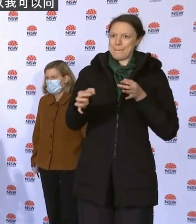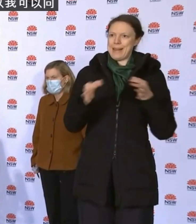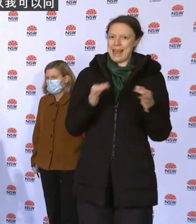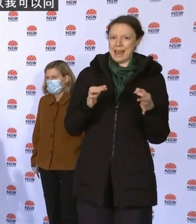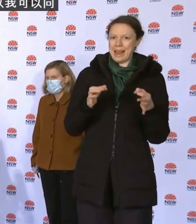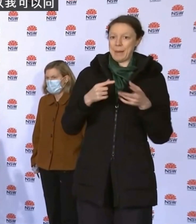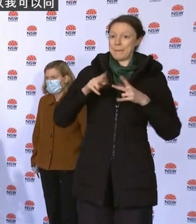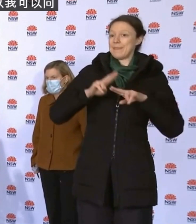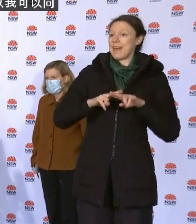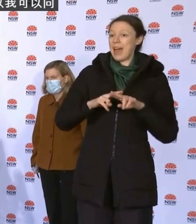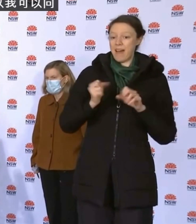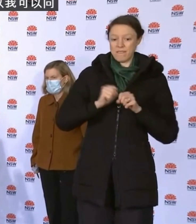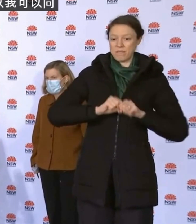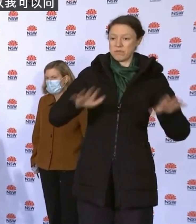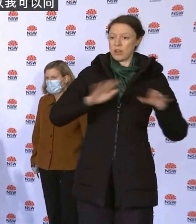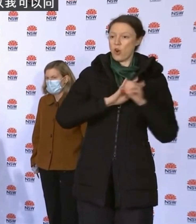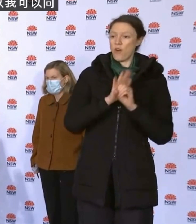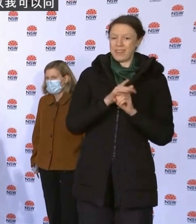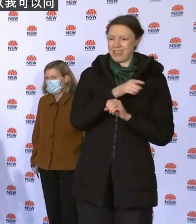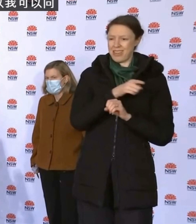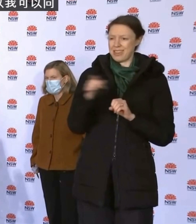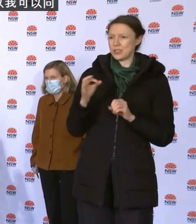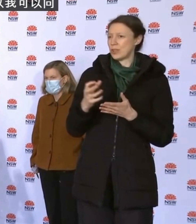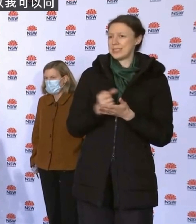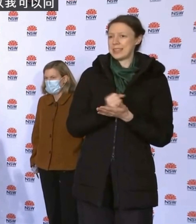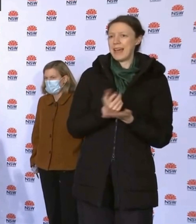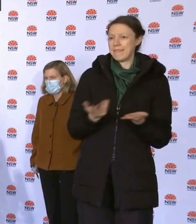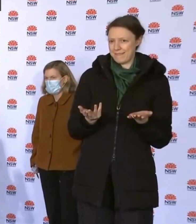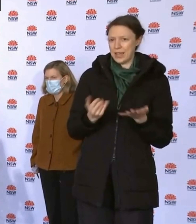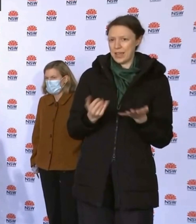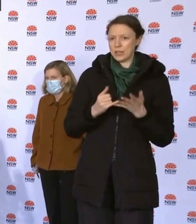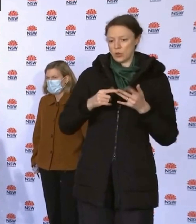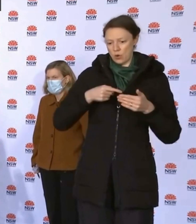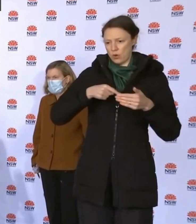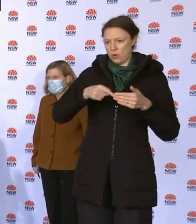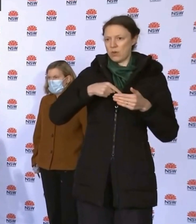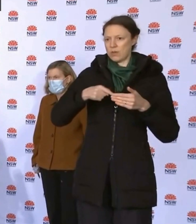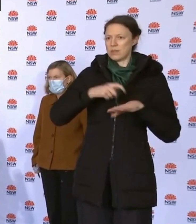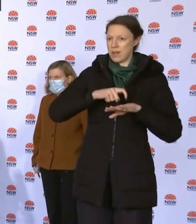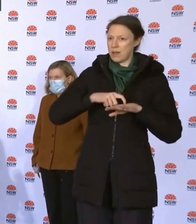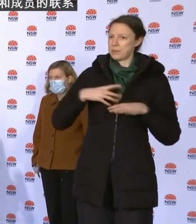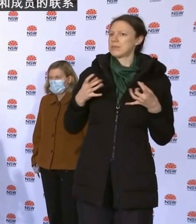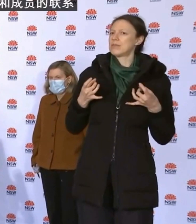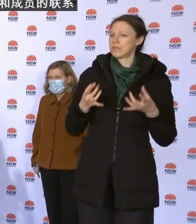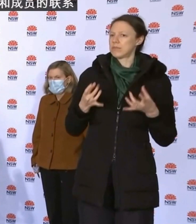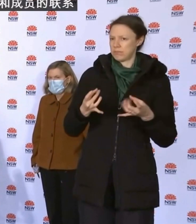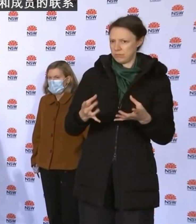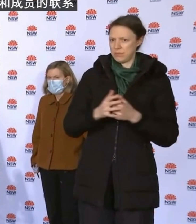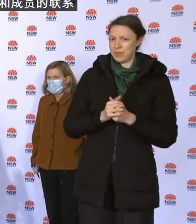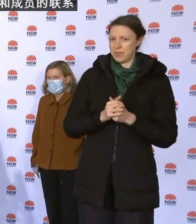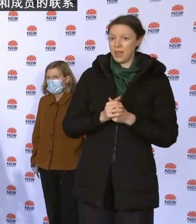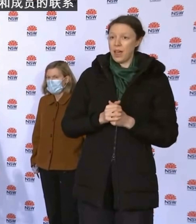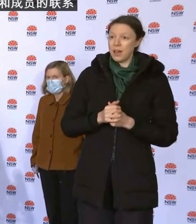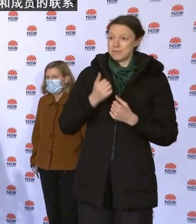you're in the height of an outbreak. And so can I stress this to the sector? Firstly, thank you for your involvement. Thank you for your